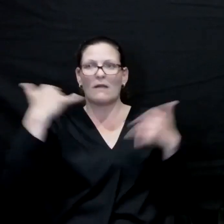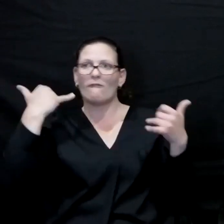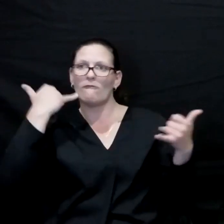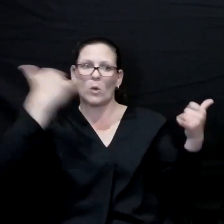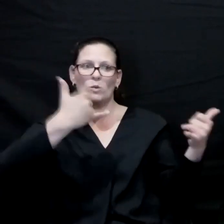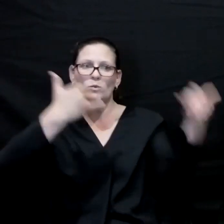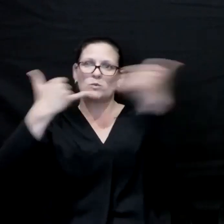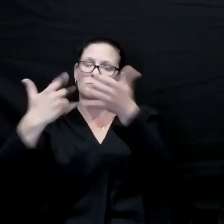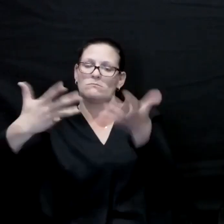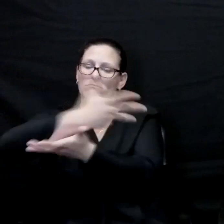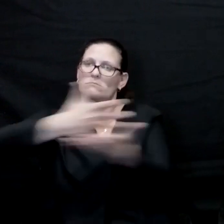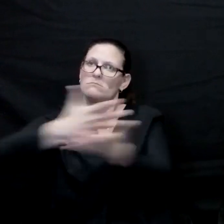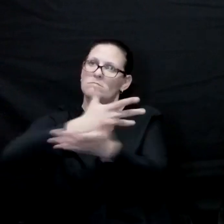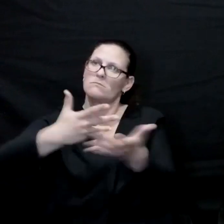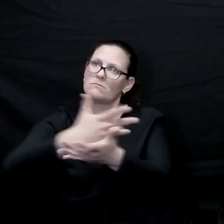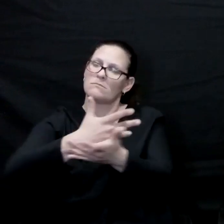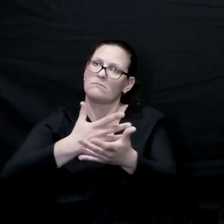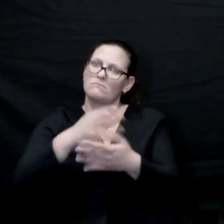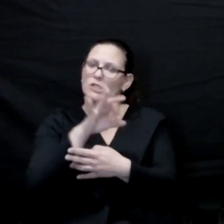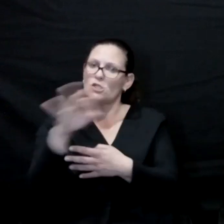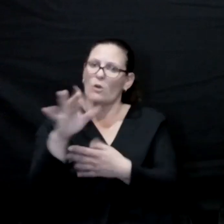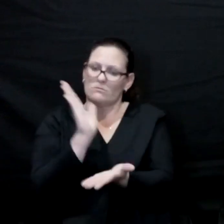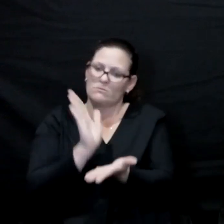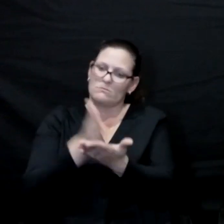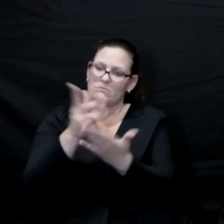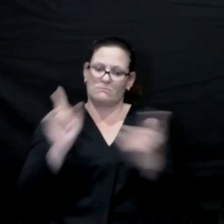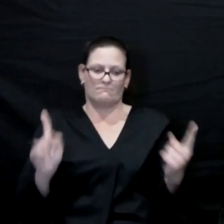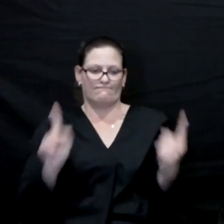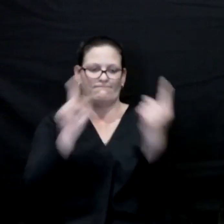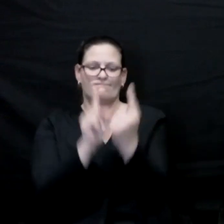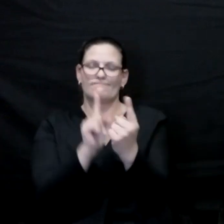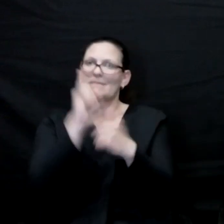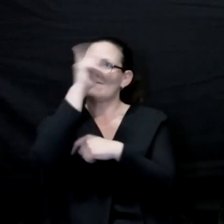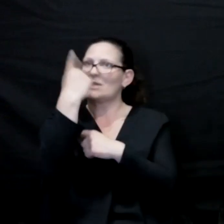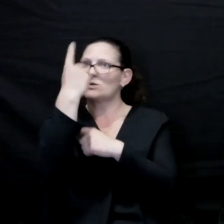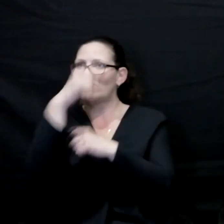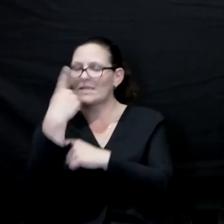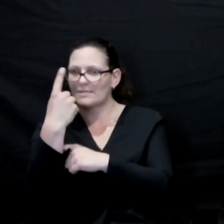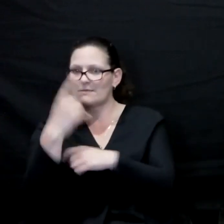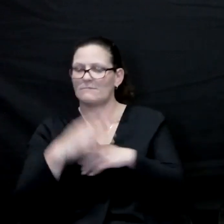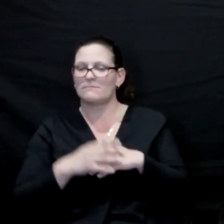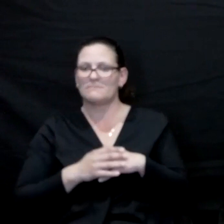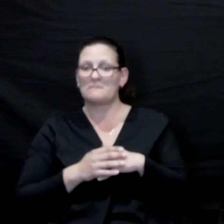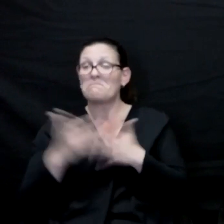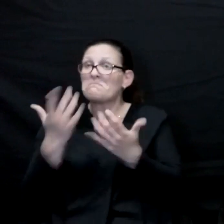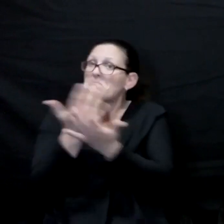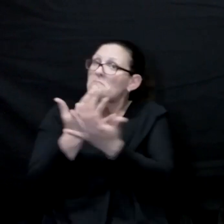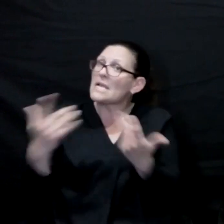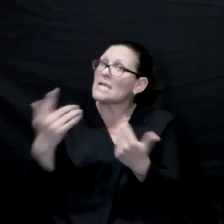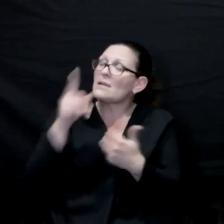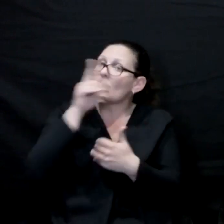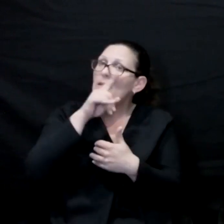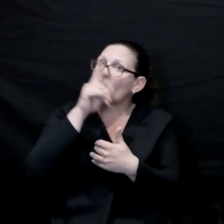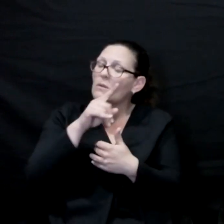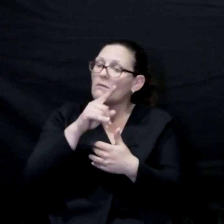face-to-face. Now, this is a preference to all those out there, but given that